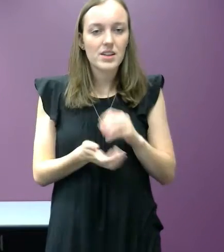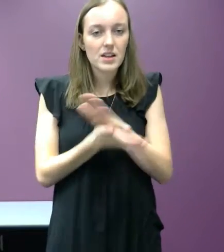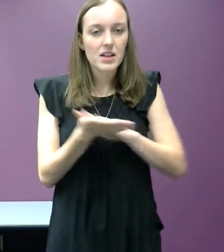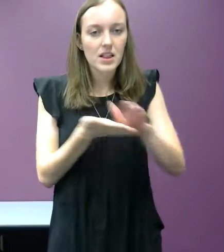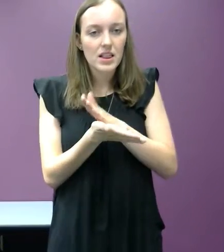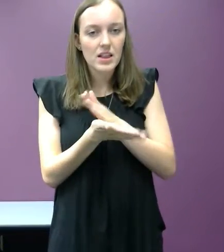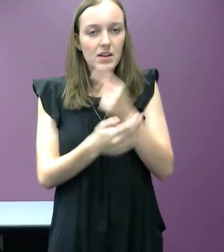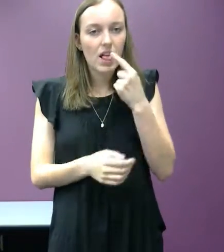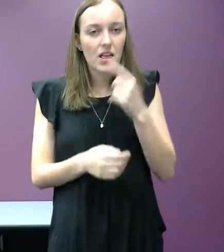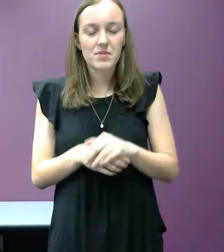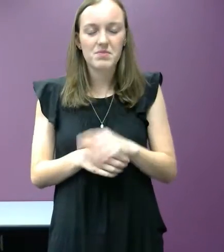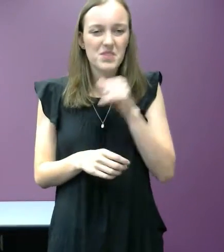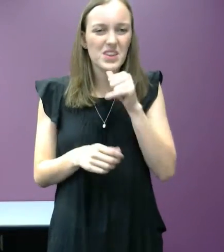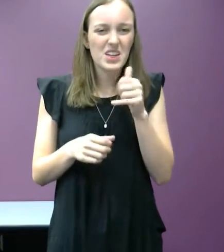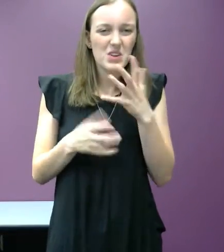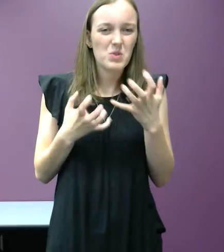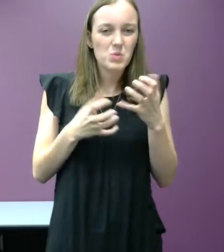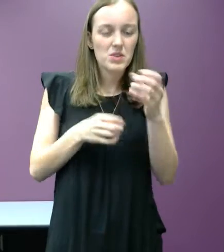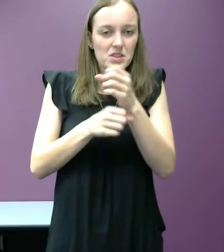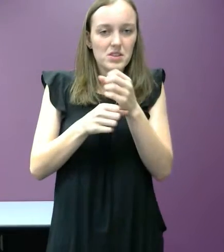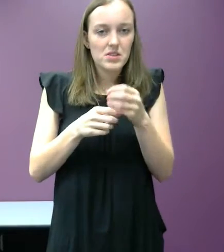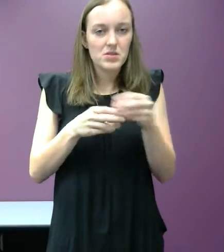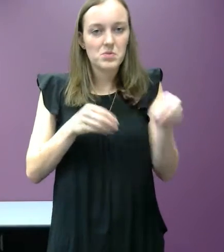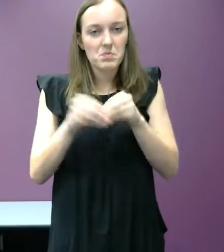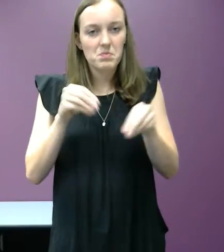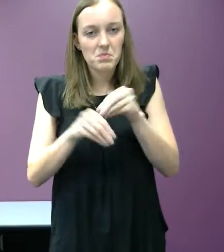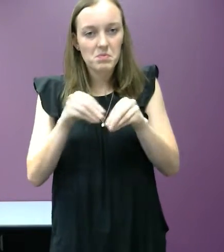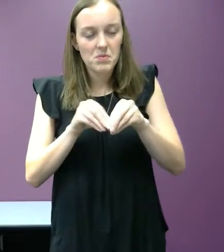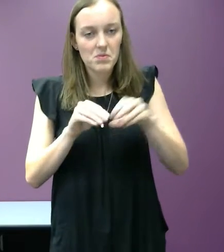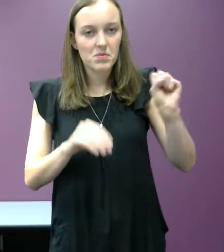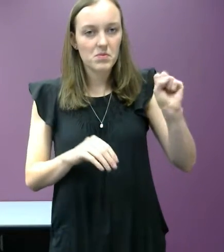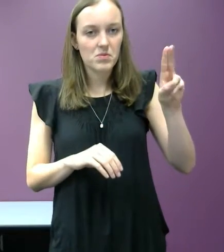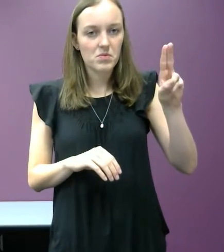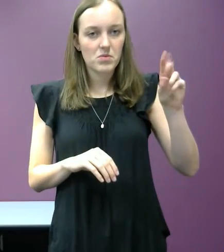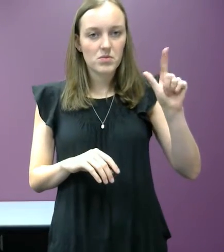you start. You don't mix the solutions, right? So go ahead and give that a whirl.